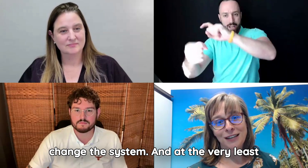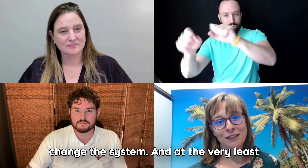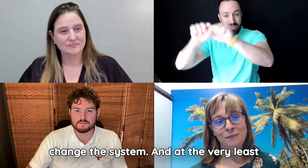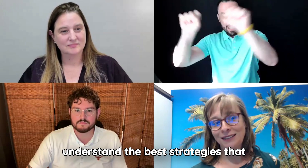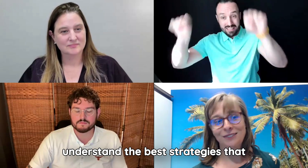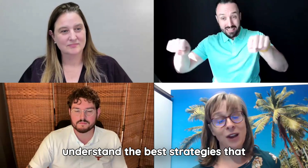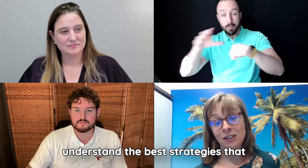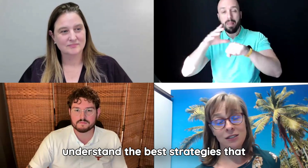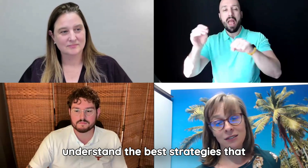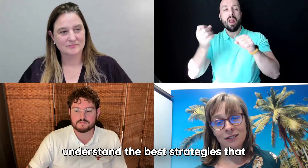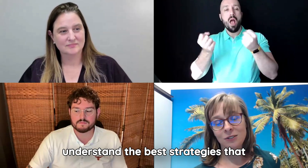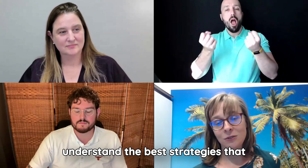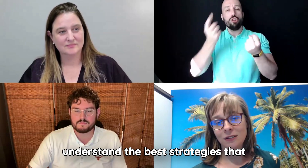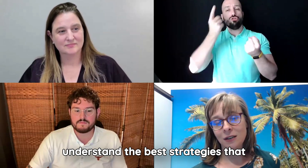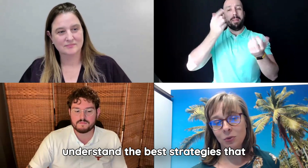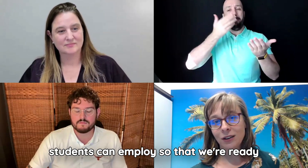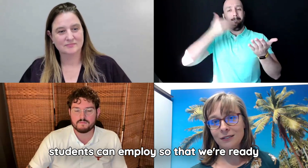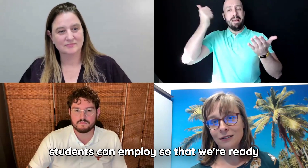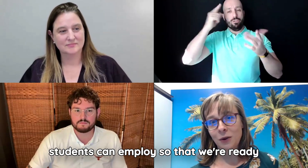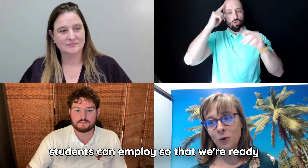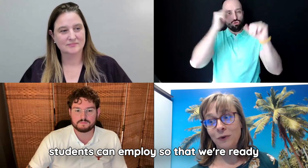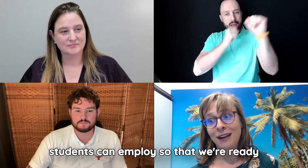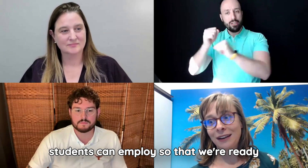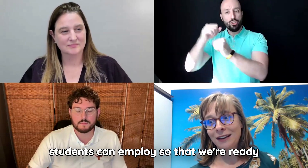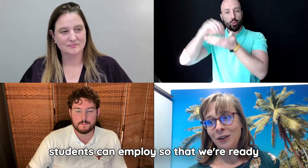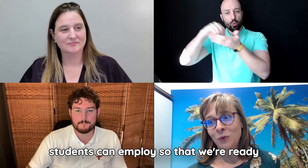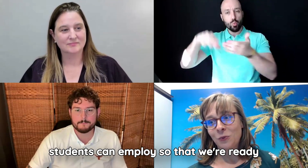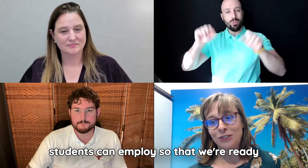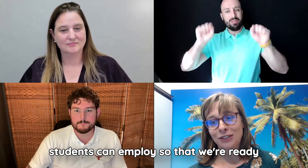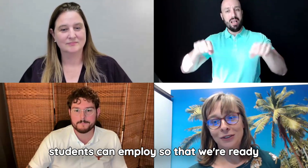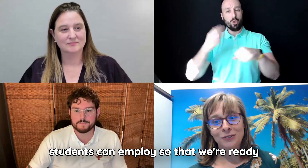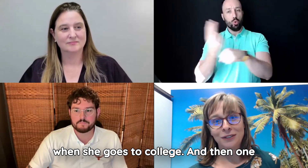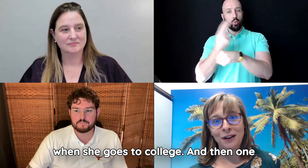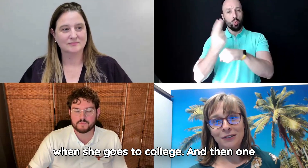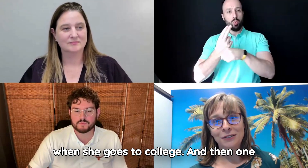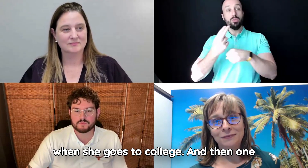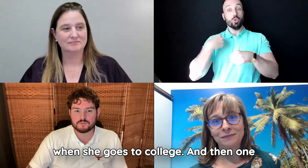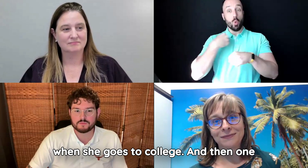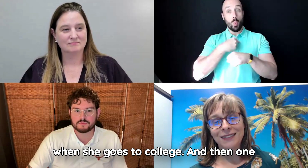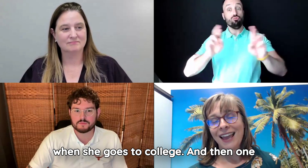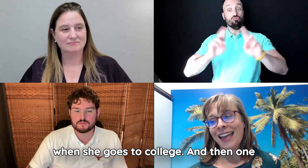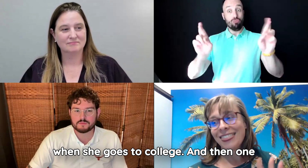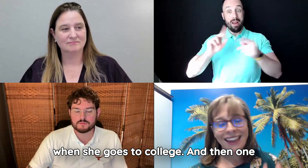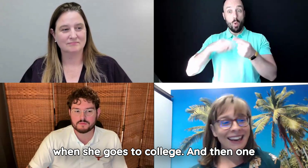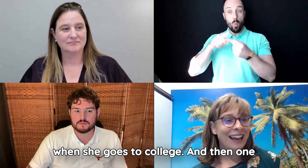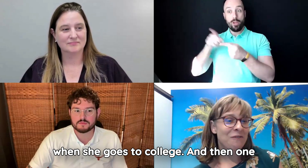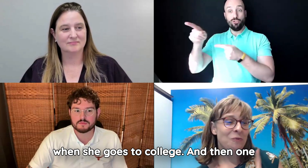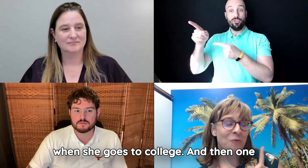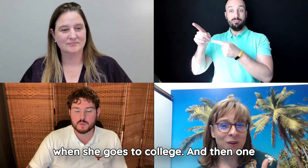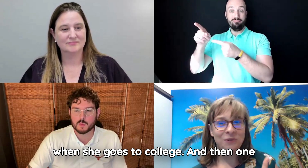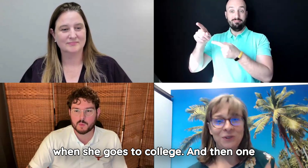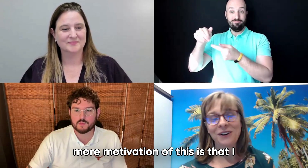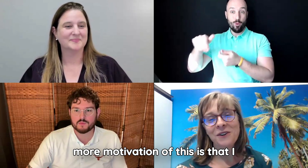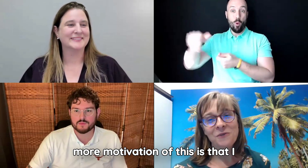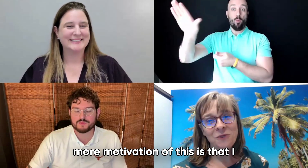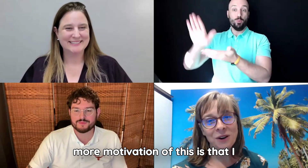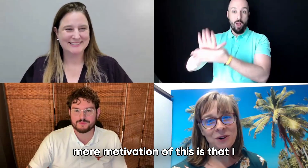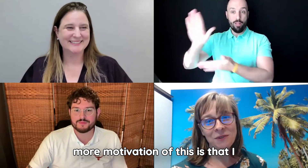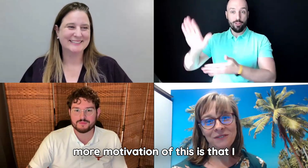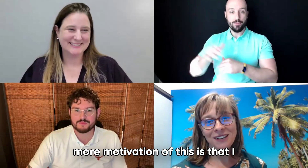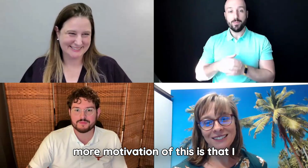least understand the best strategies that students can employ so that we're ready when she goes to college. And then one